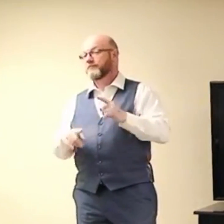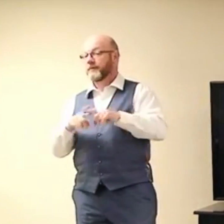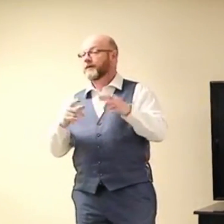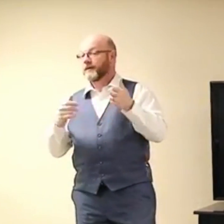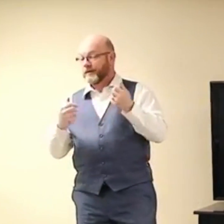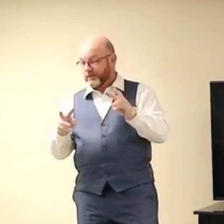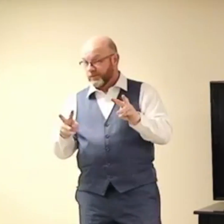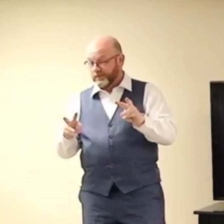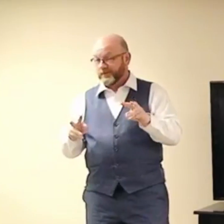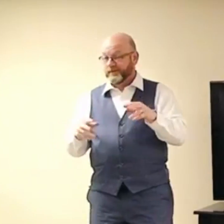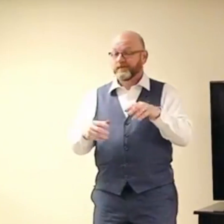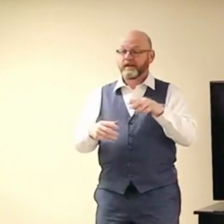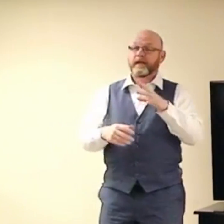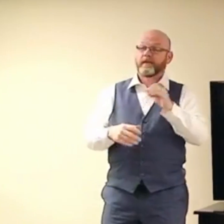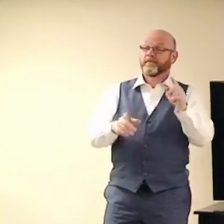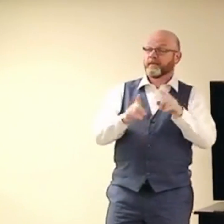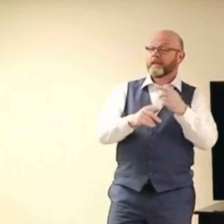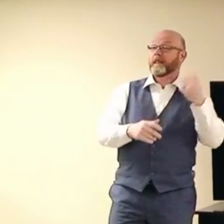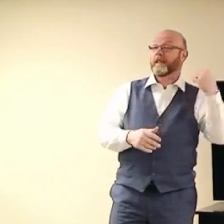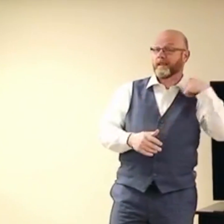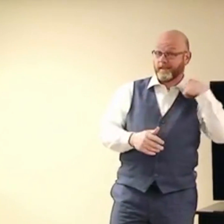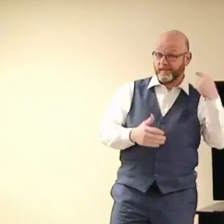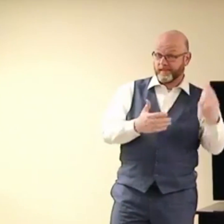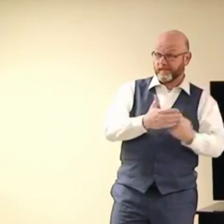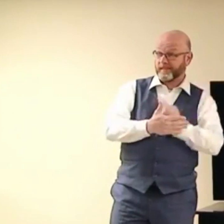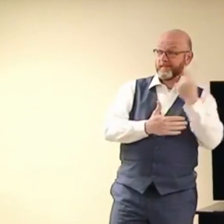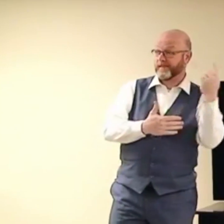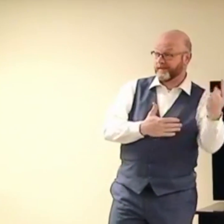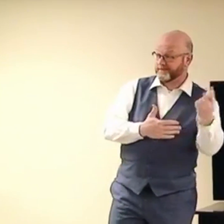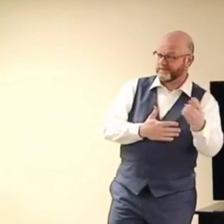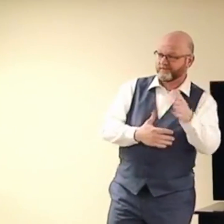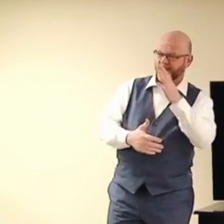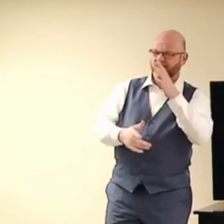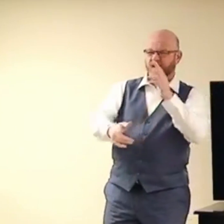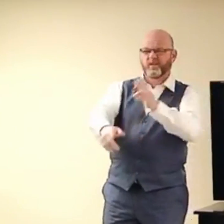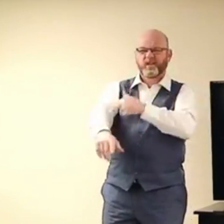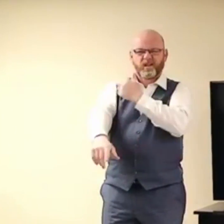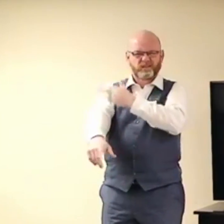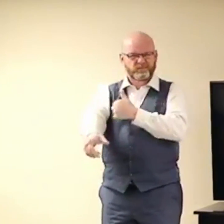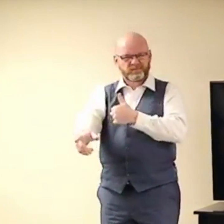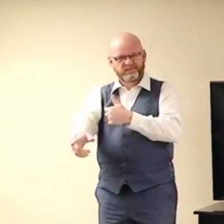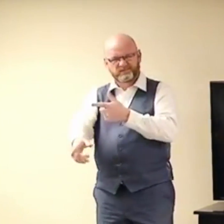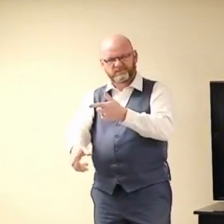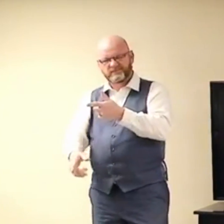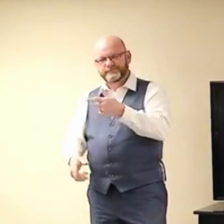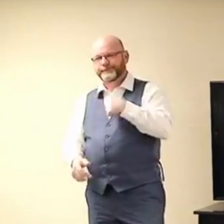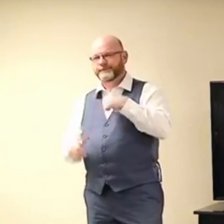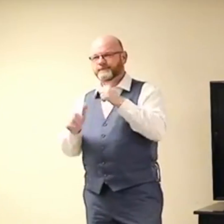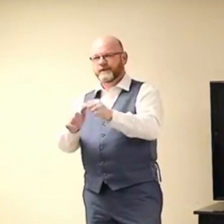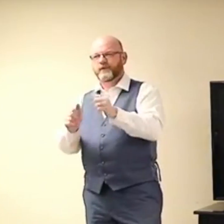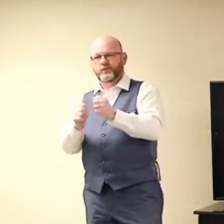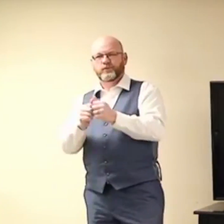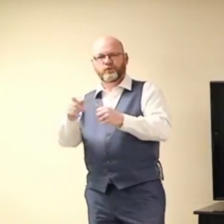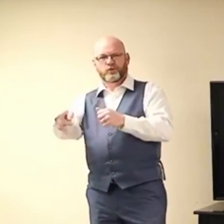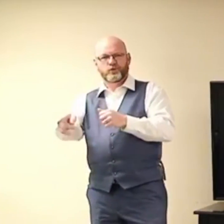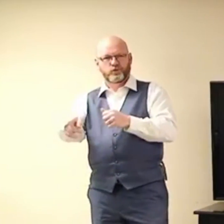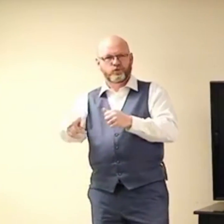late. So we had to use John's message. And then last week, we were